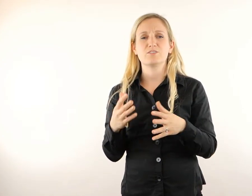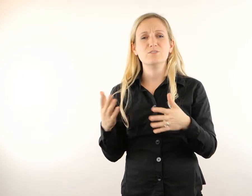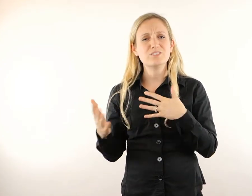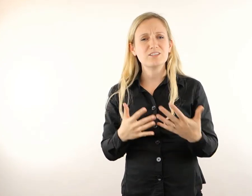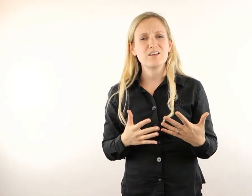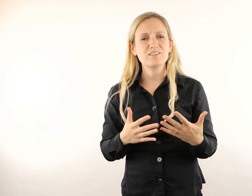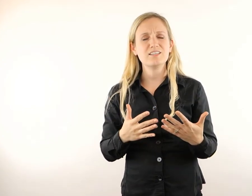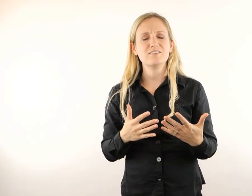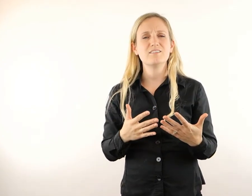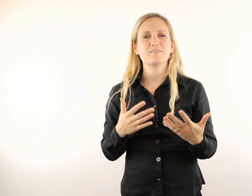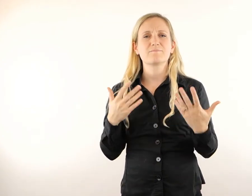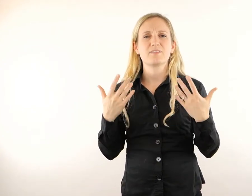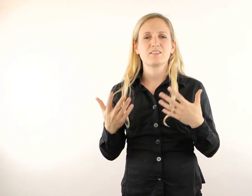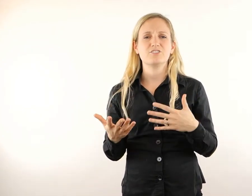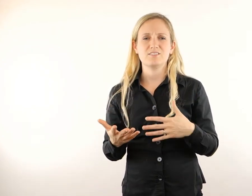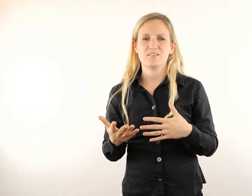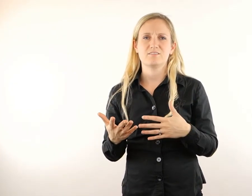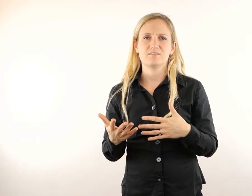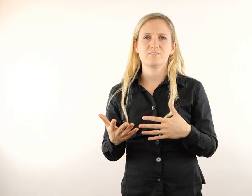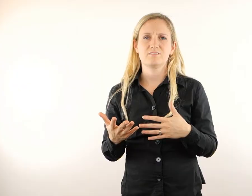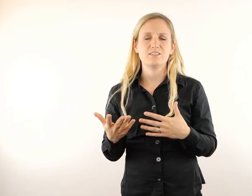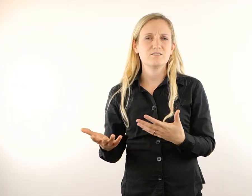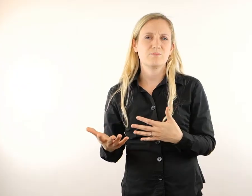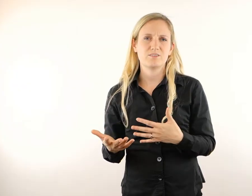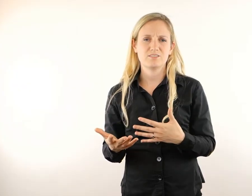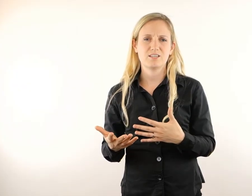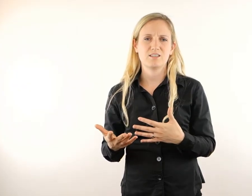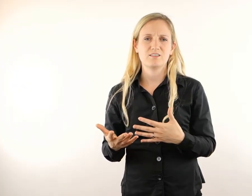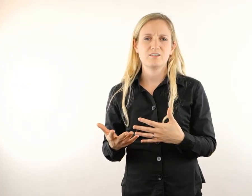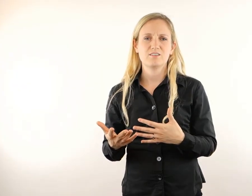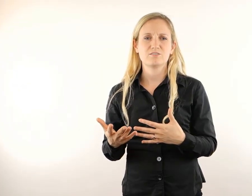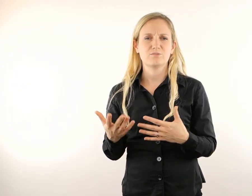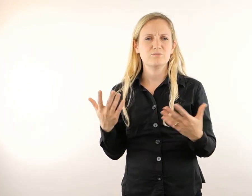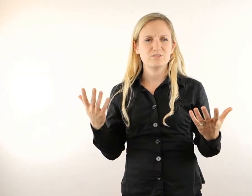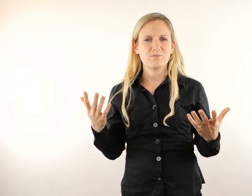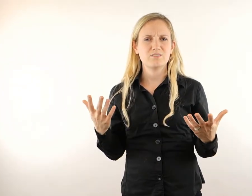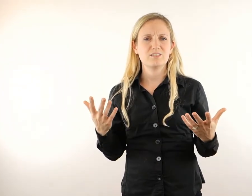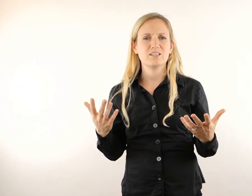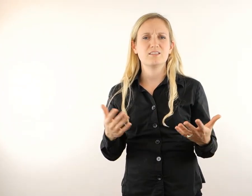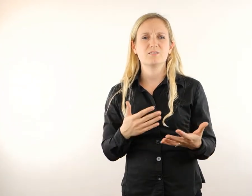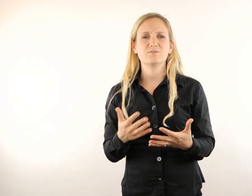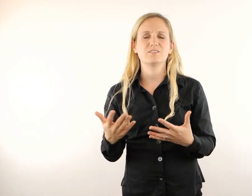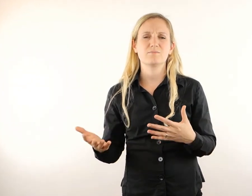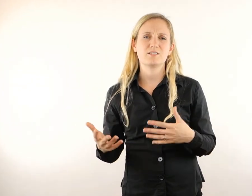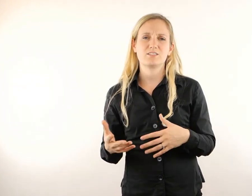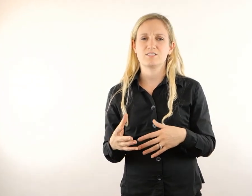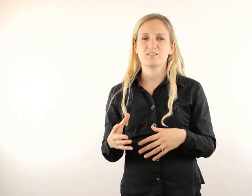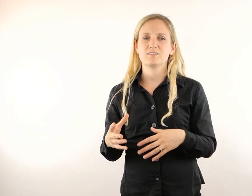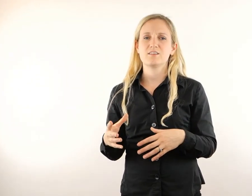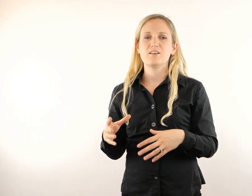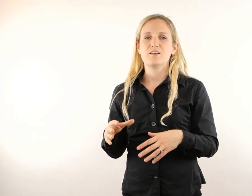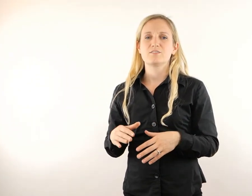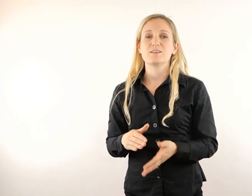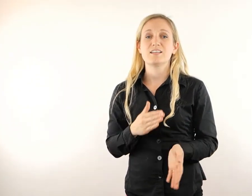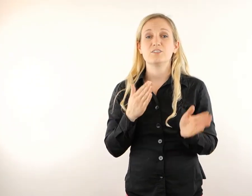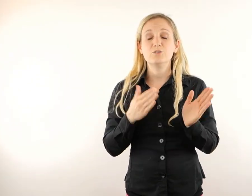Who took it all in? Jesus. He's the one who did it. So who was the one who did it? This was done by Jesus. So I sign